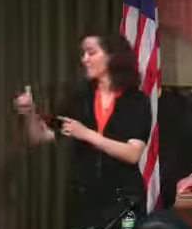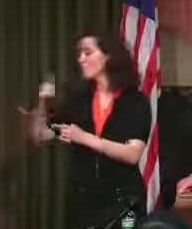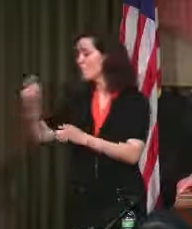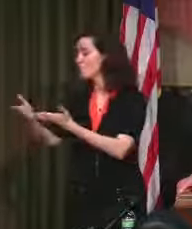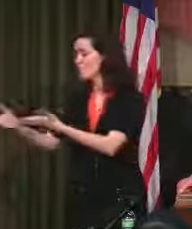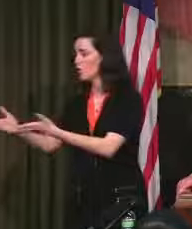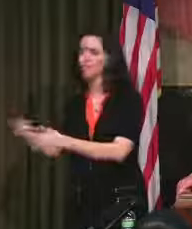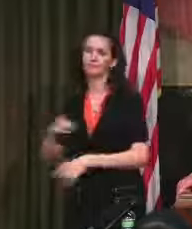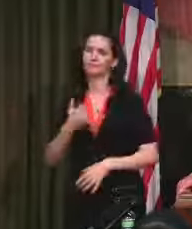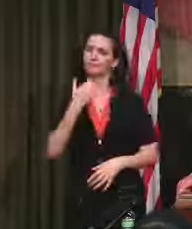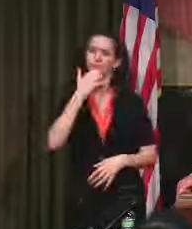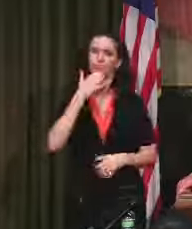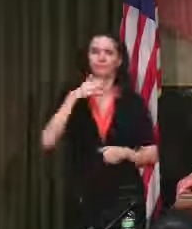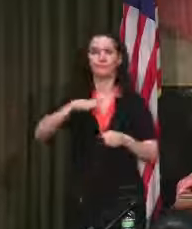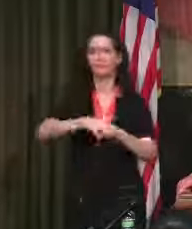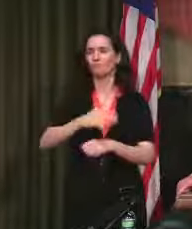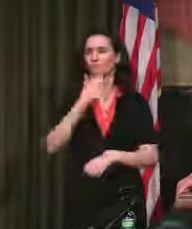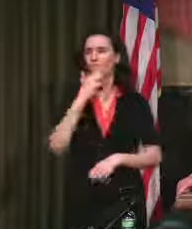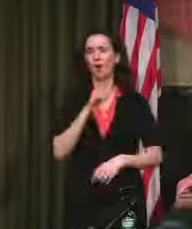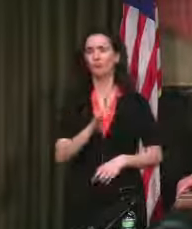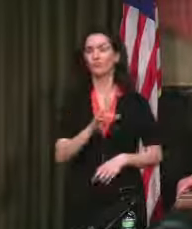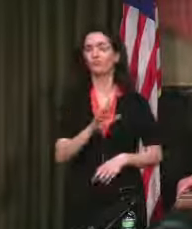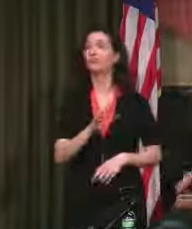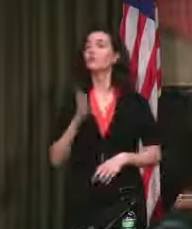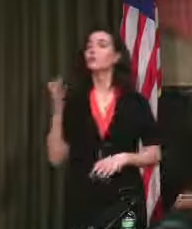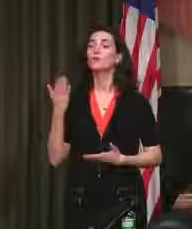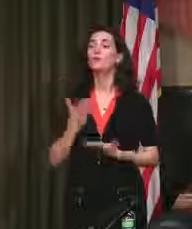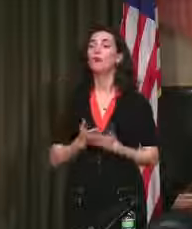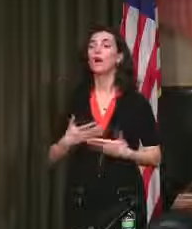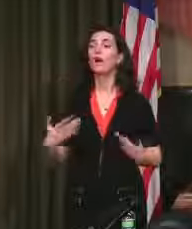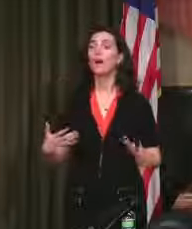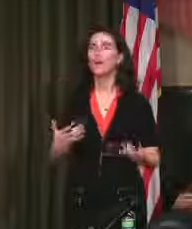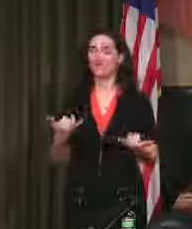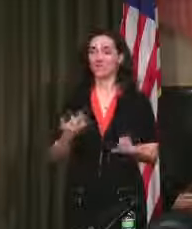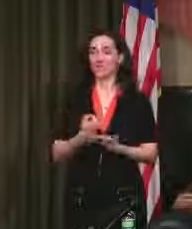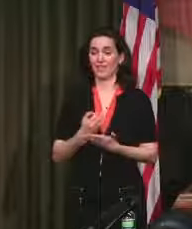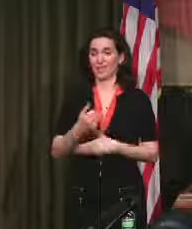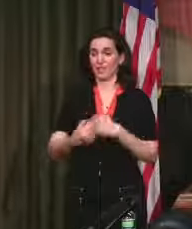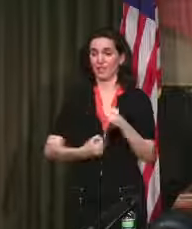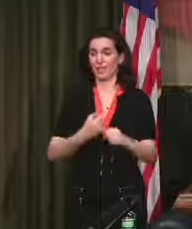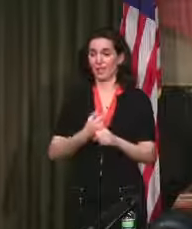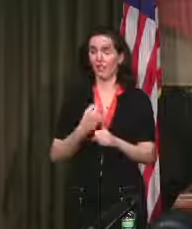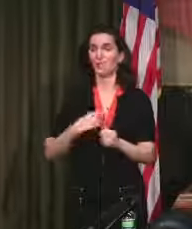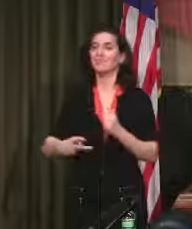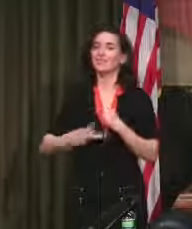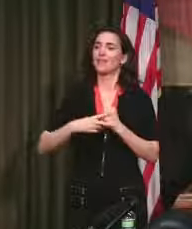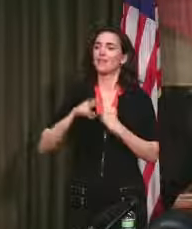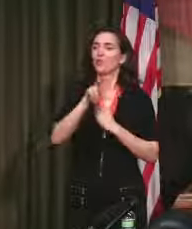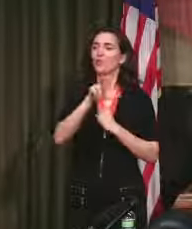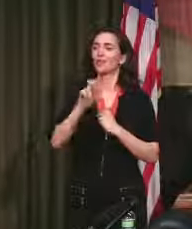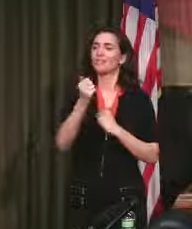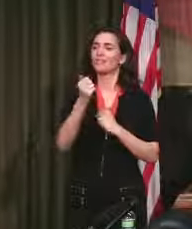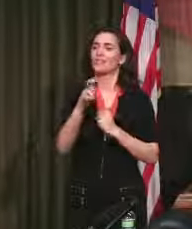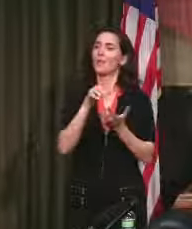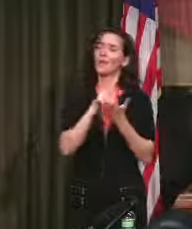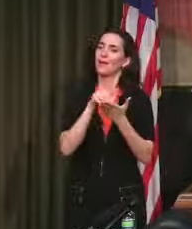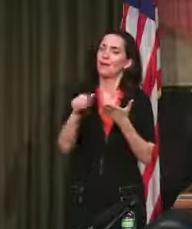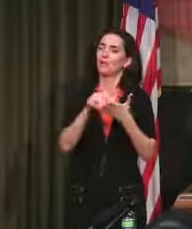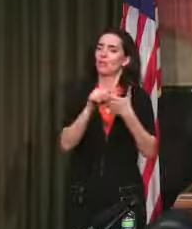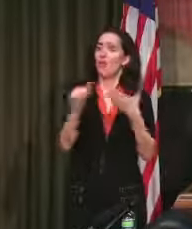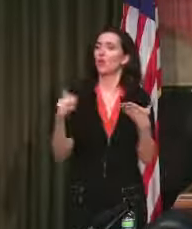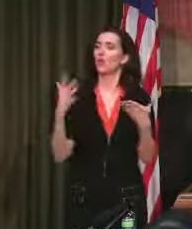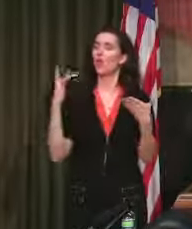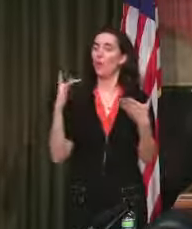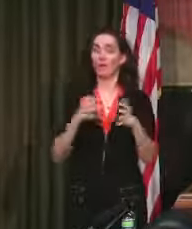further from the truth. The fact of the matter is, in the current fiscal year, we're saving $317 million because we